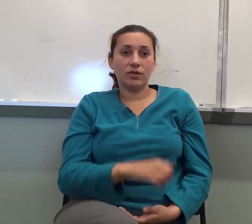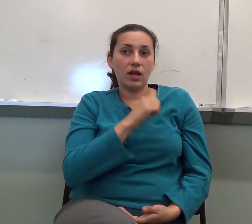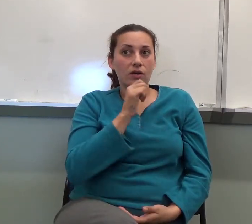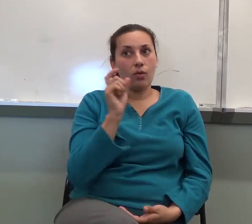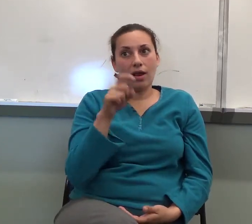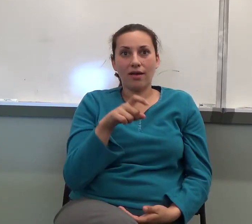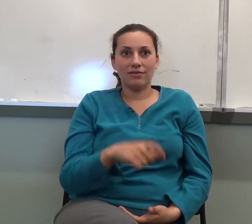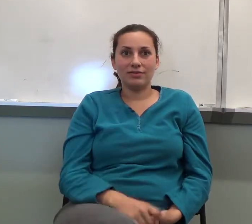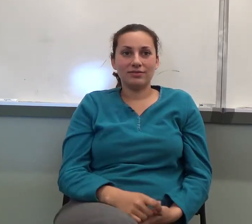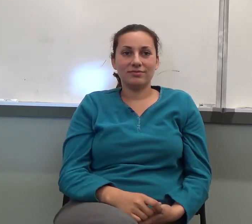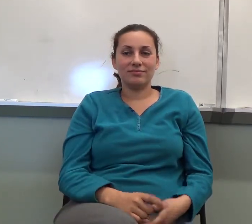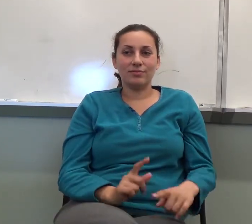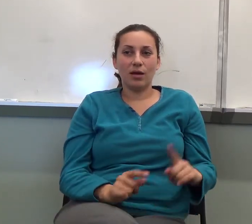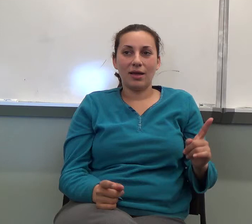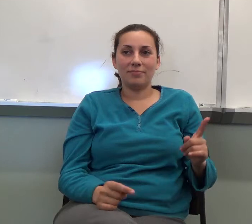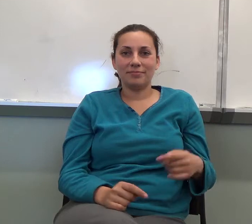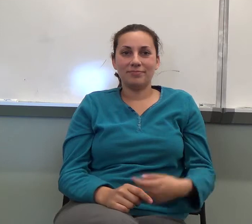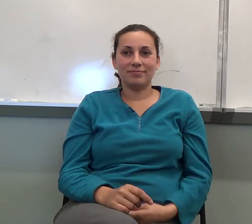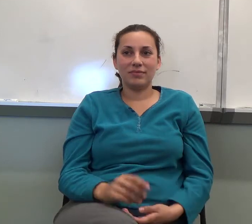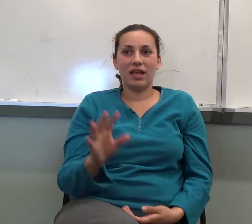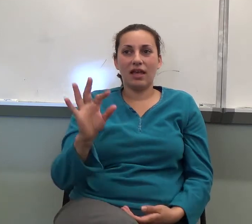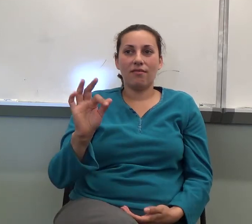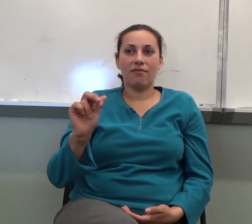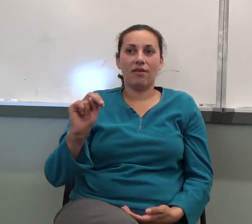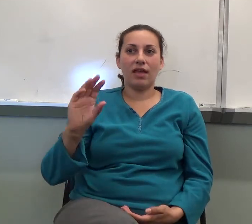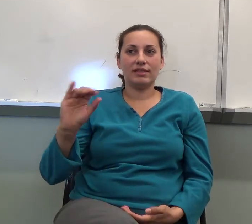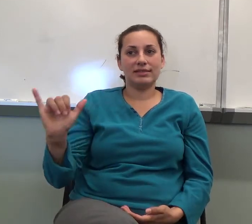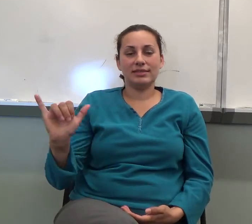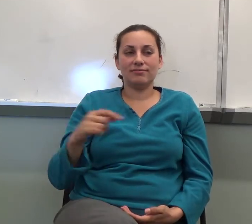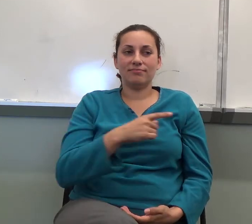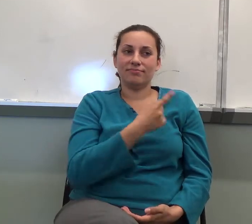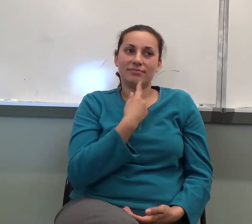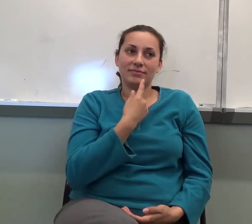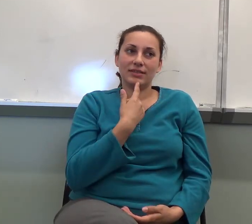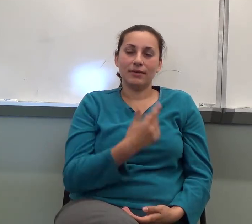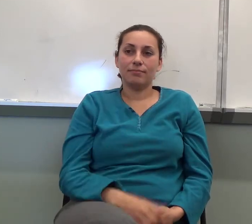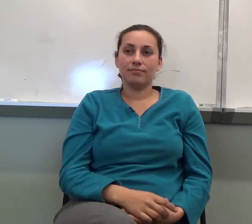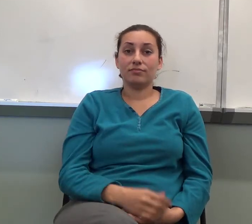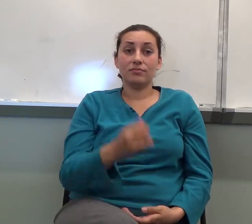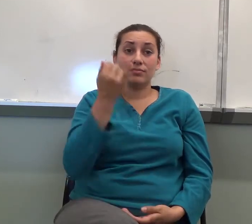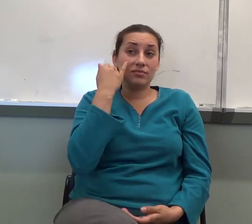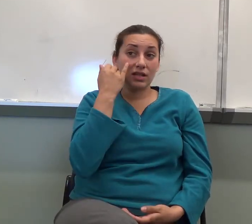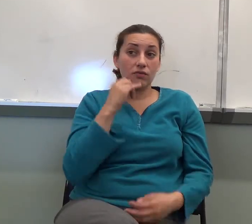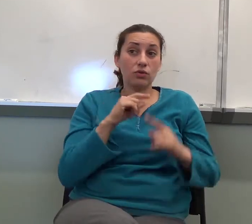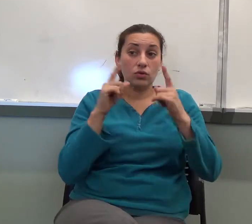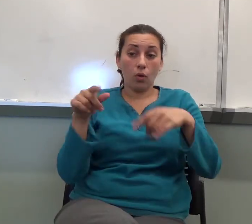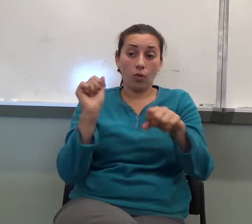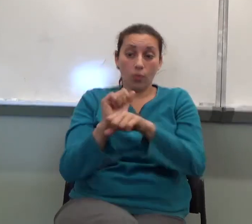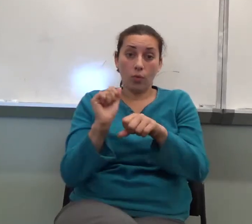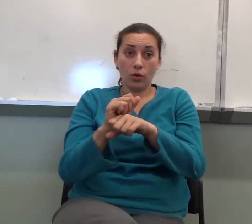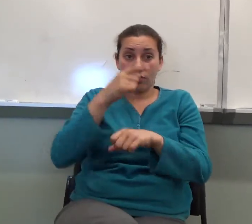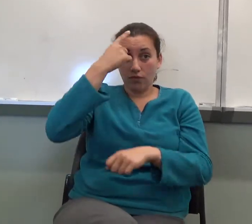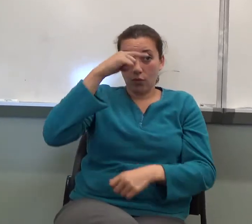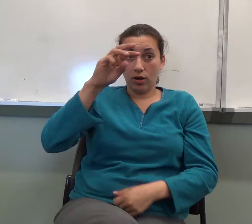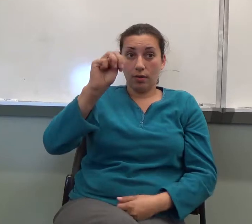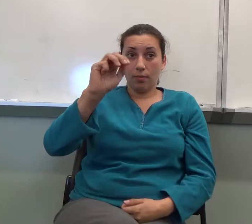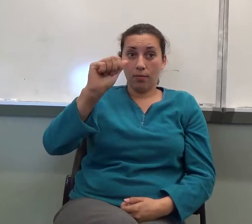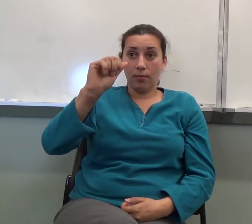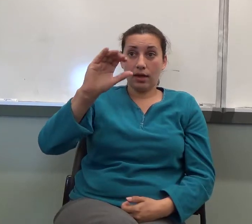All they're doing that for is so, if you go to a job down at Macy's and you want to figure out how much you're going to earn based